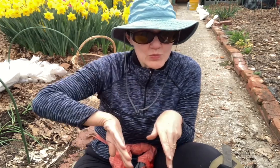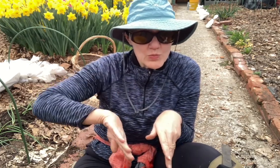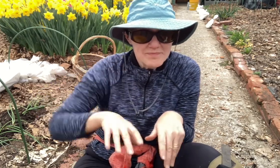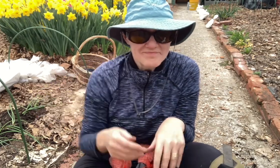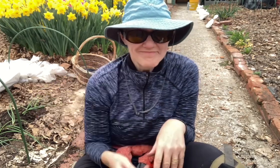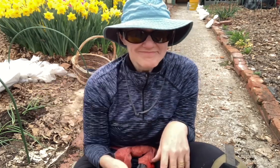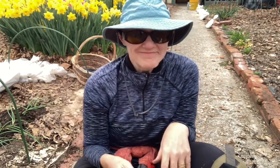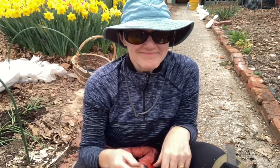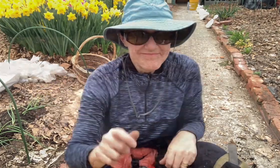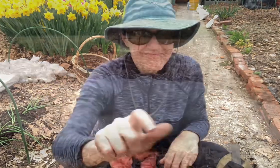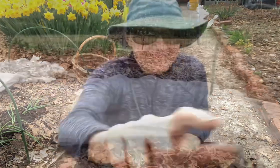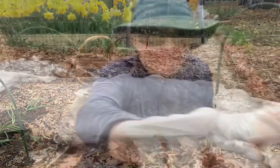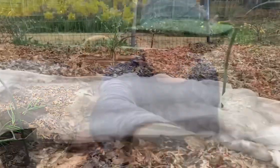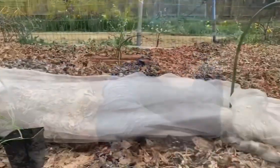going to cover them up.